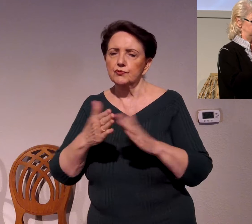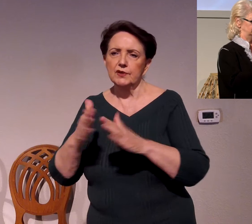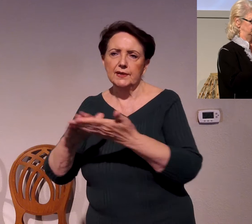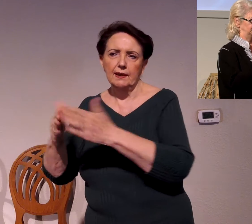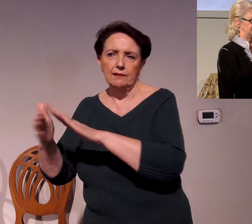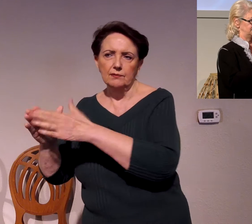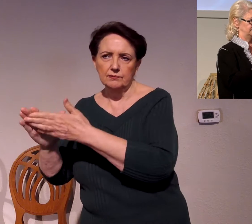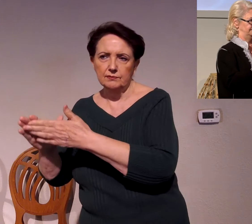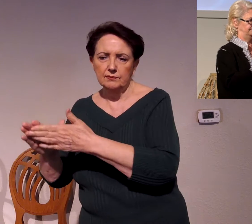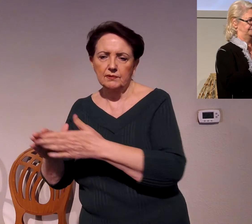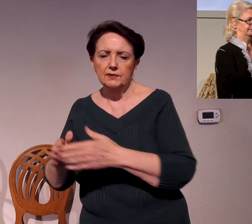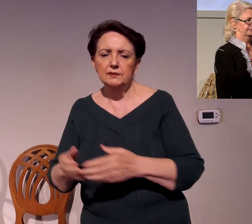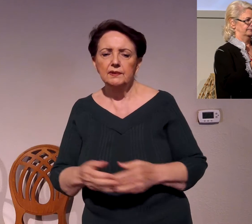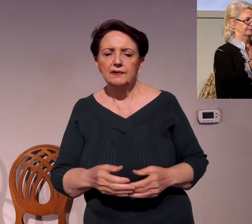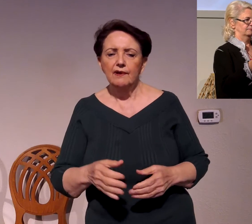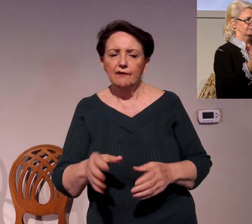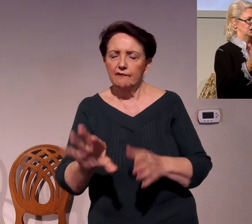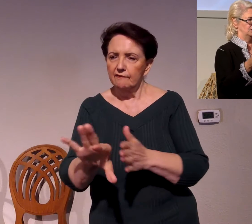the little place.